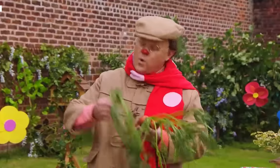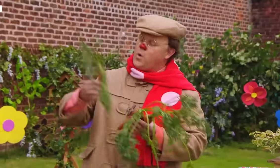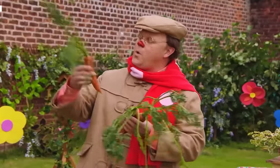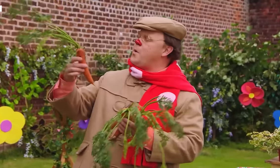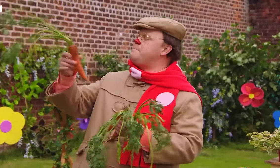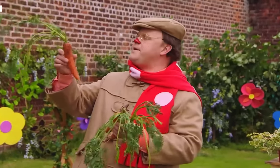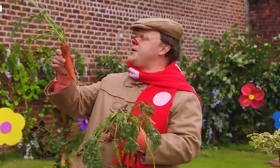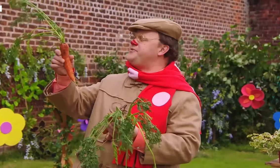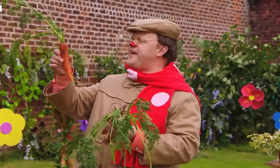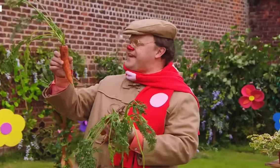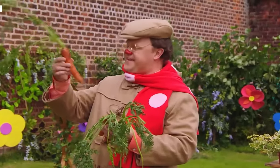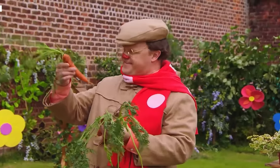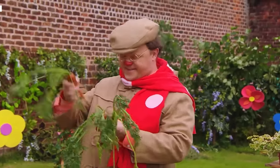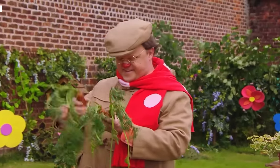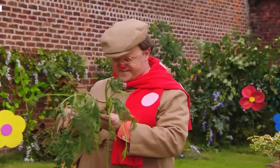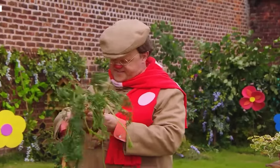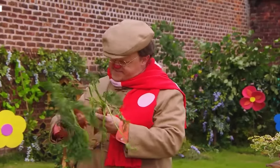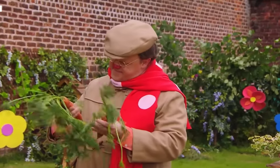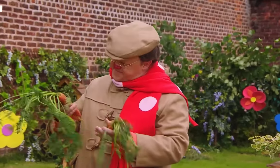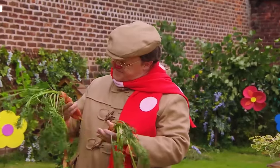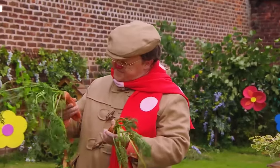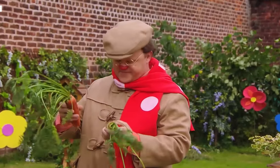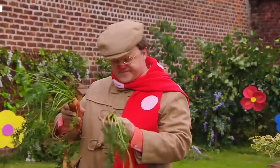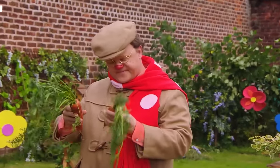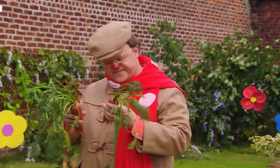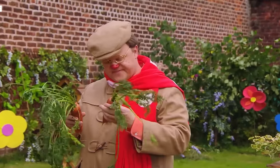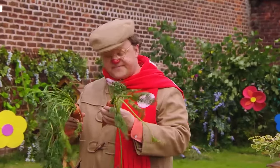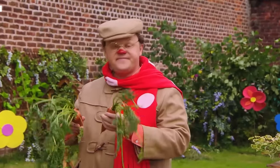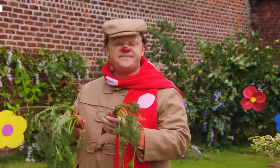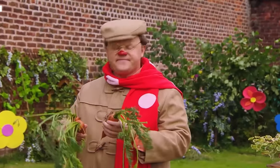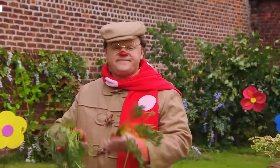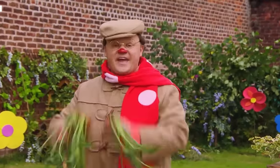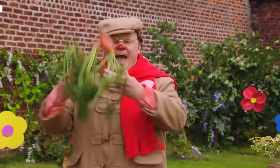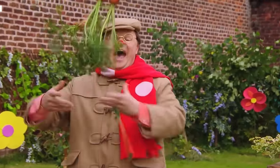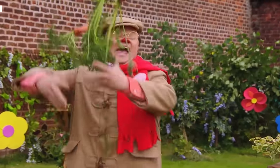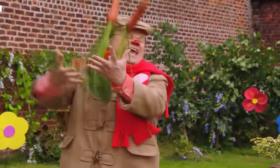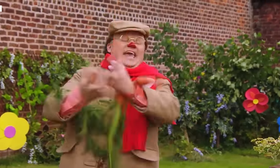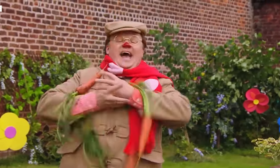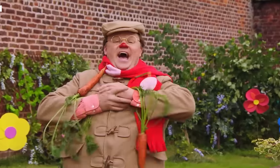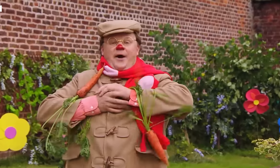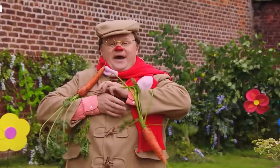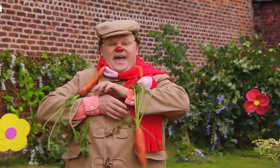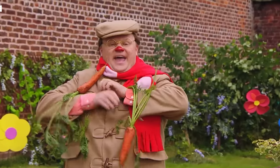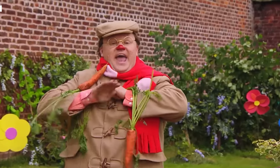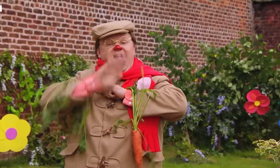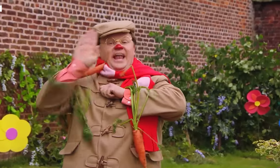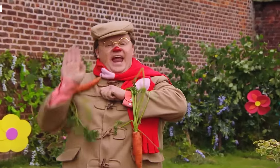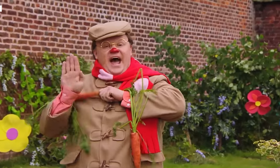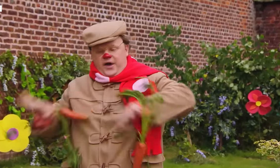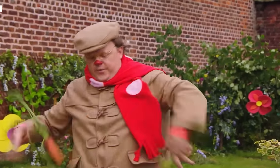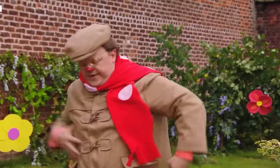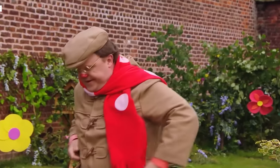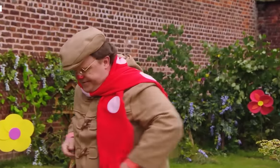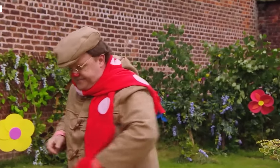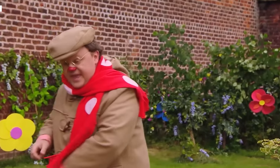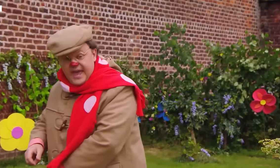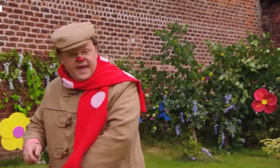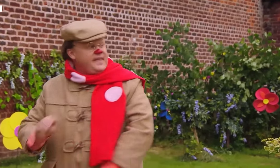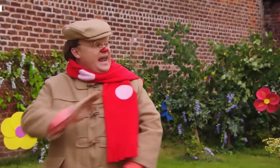Oh, beauties. Hello, Grandad Tumble. Hey, oh, hello. Hello,